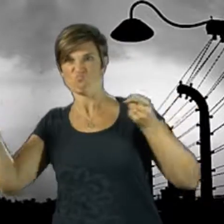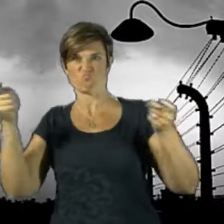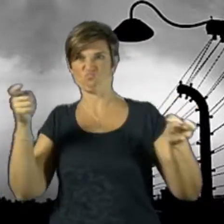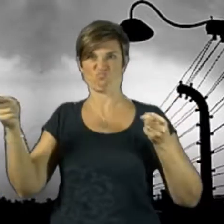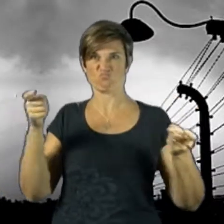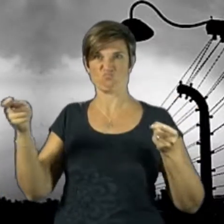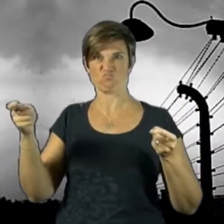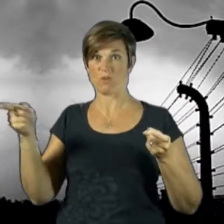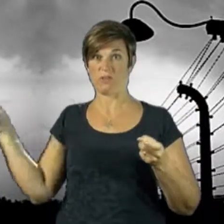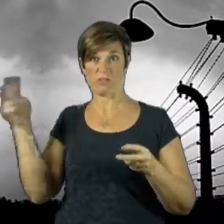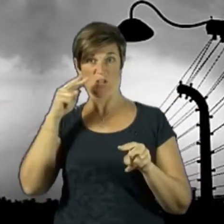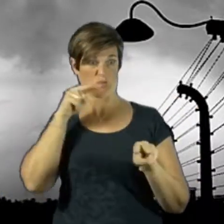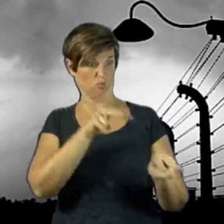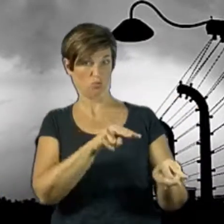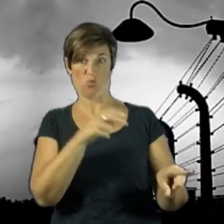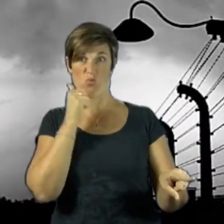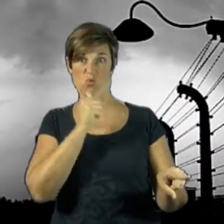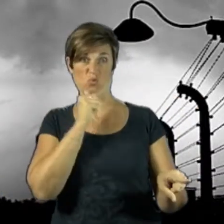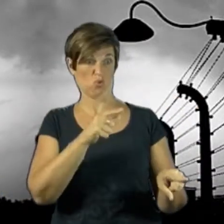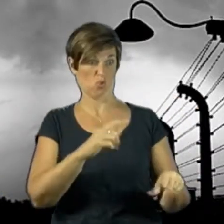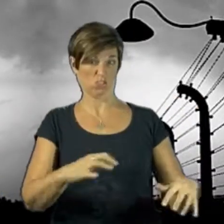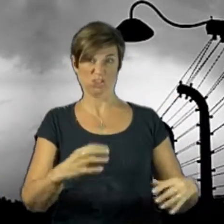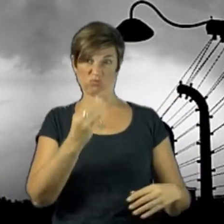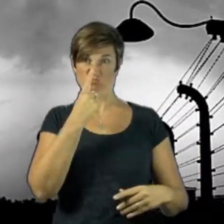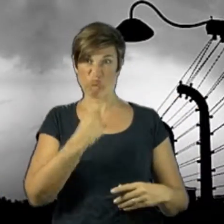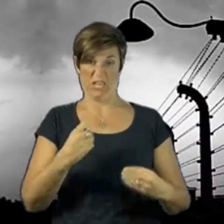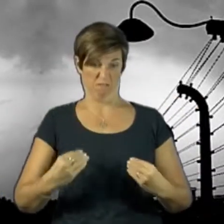afraid because it might be infectious, and she had to be isolated.